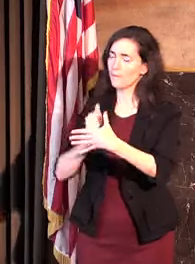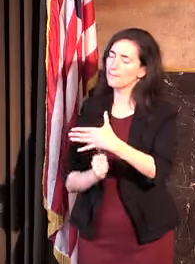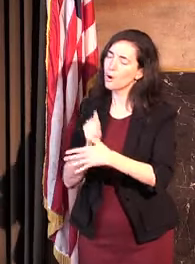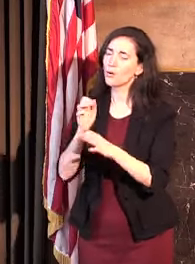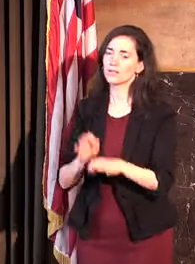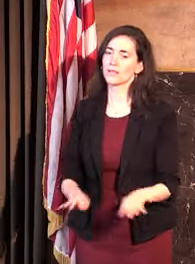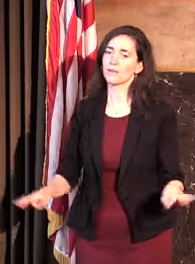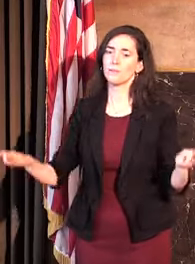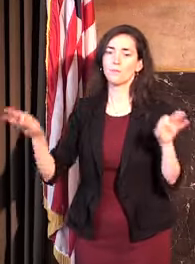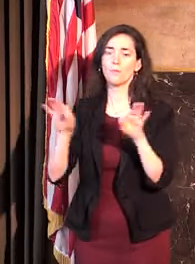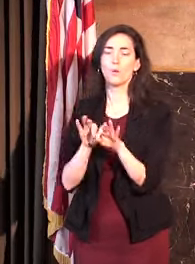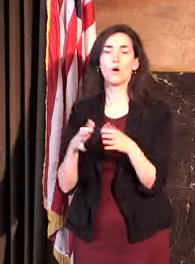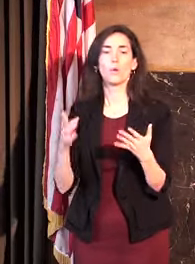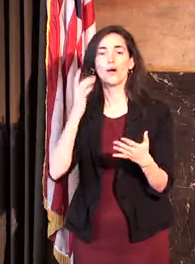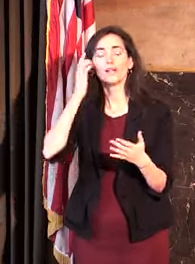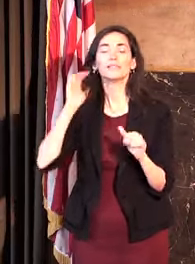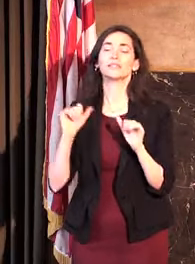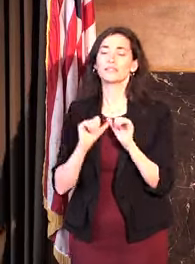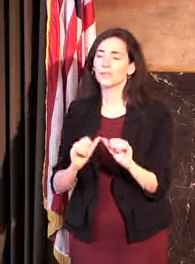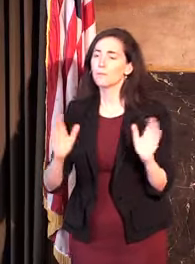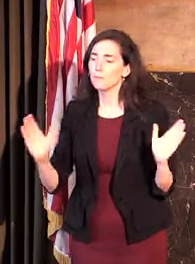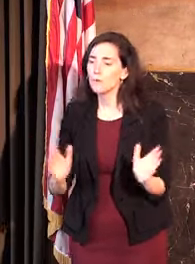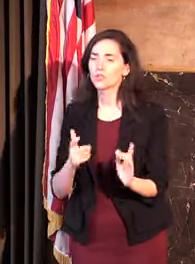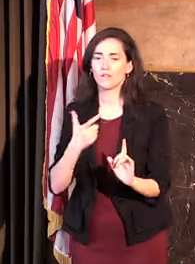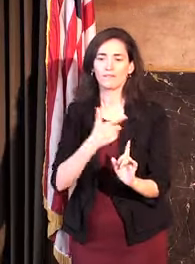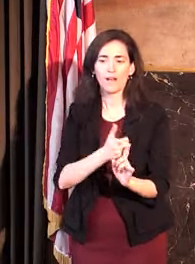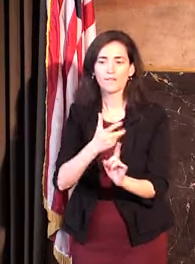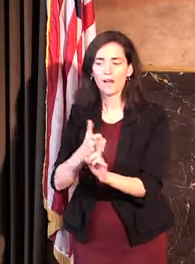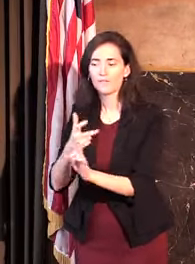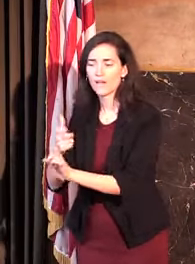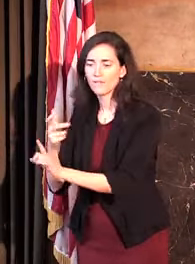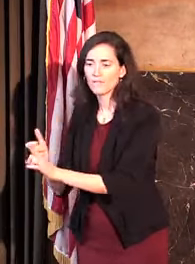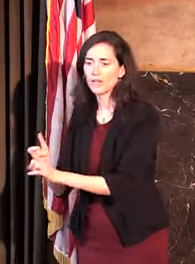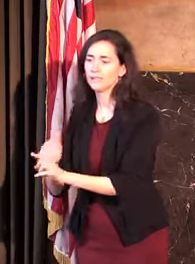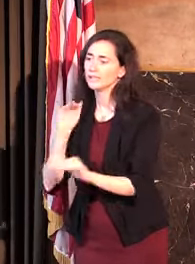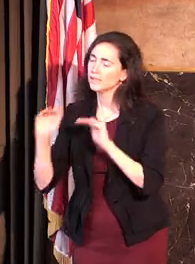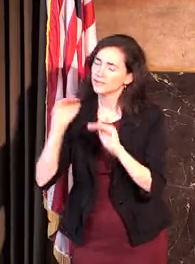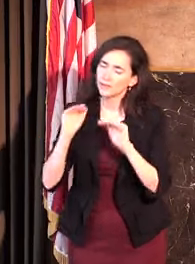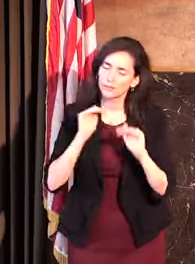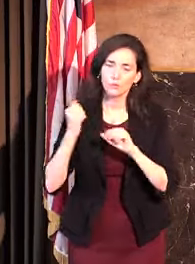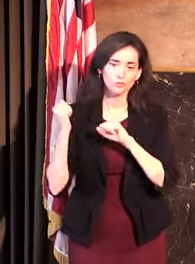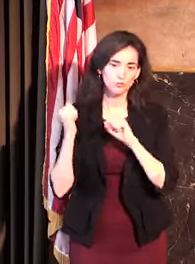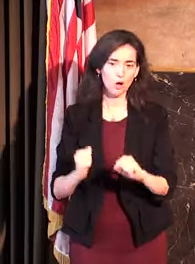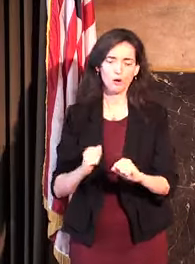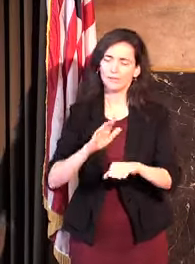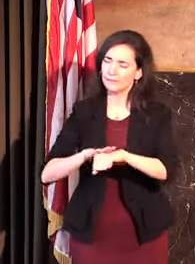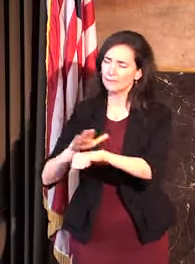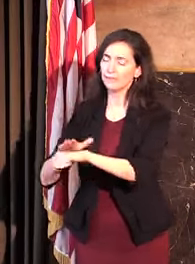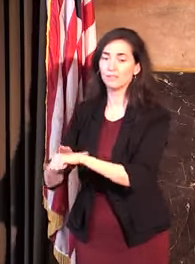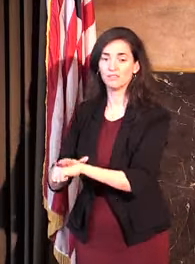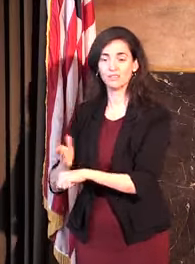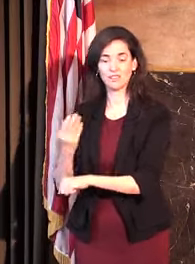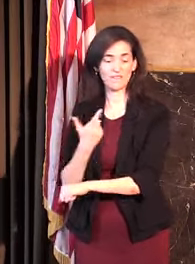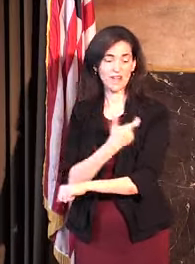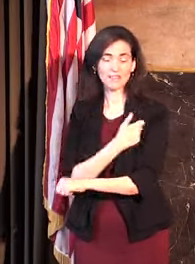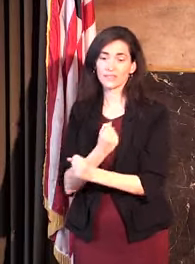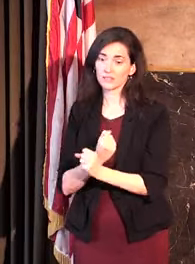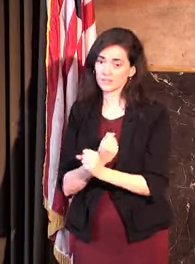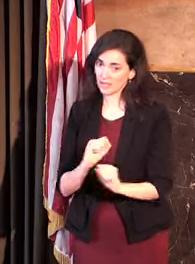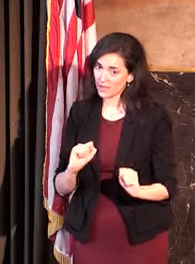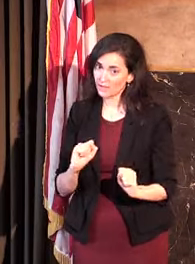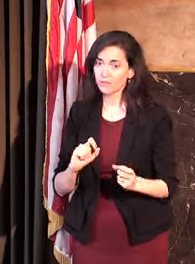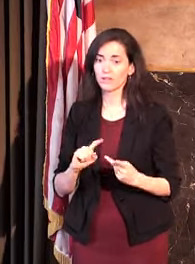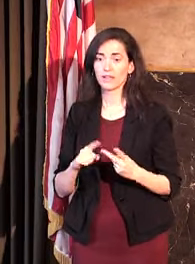thing, we continue to push vaccinations in the strongest terms possible. These vaccines are safe, these vaccines